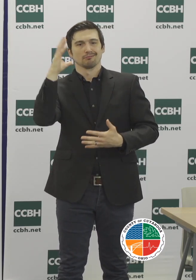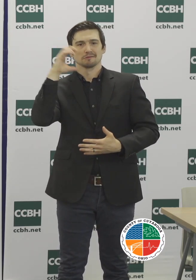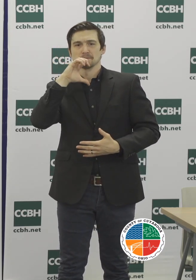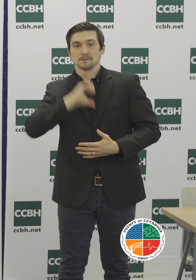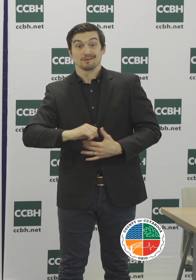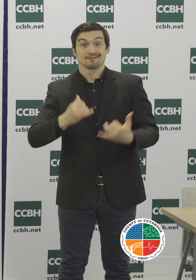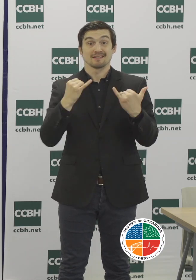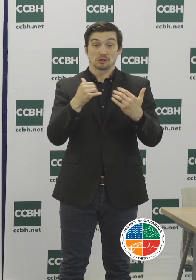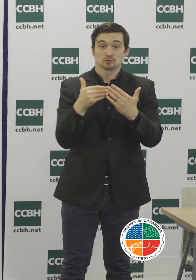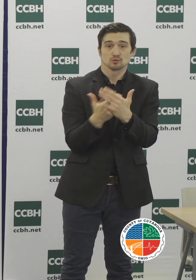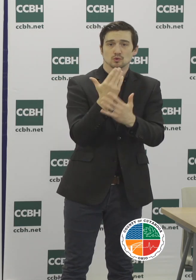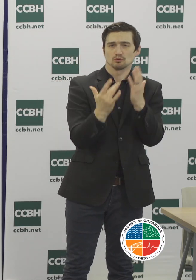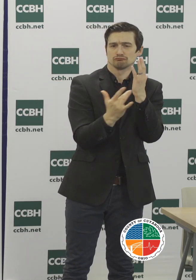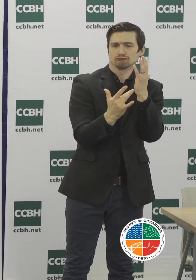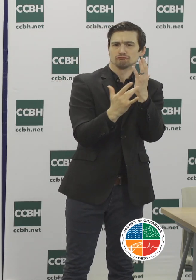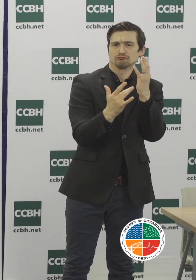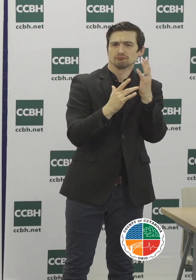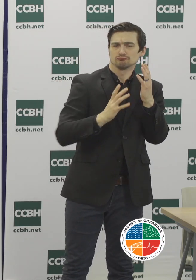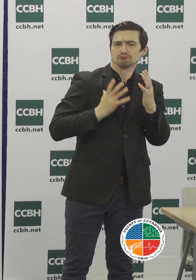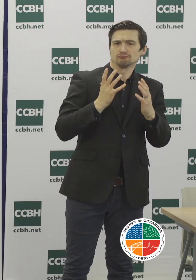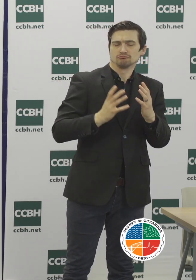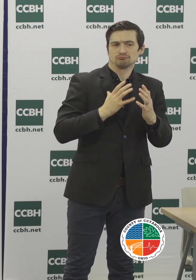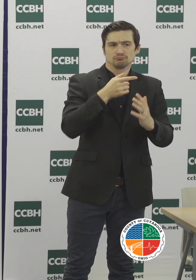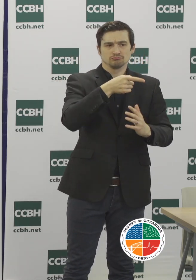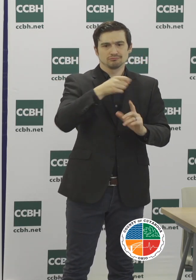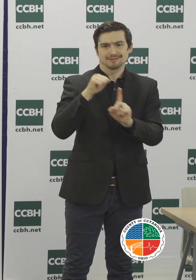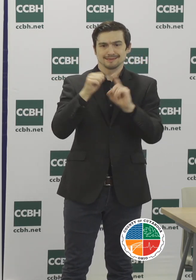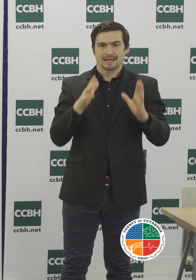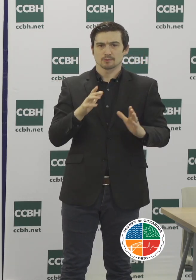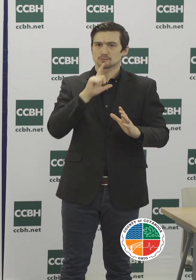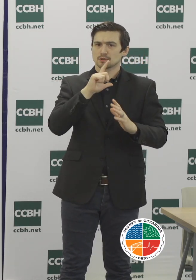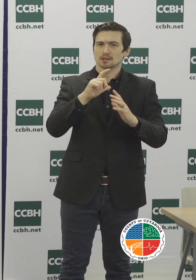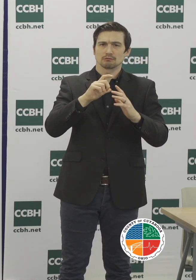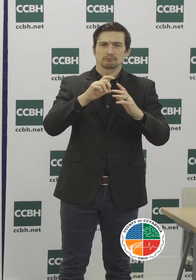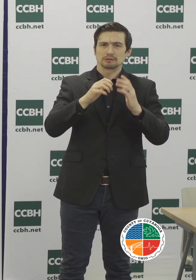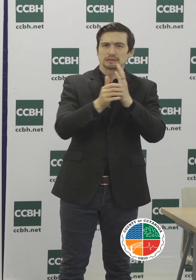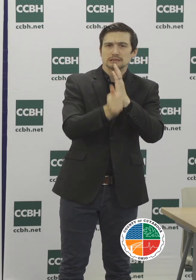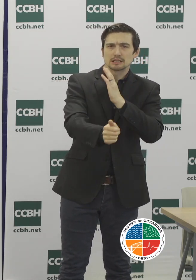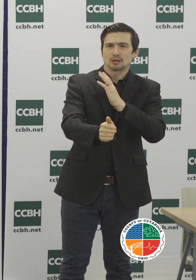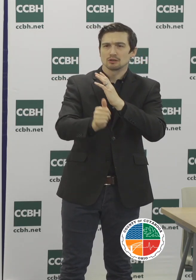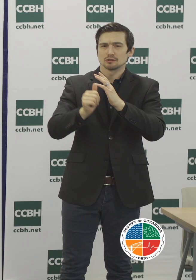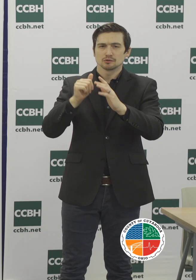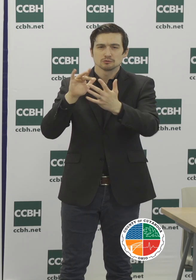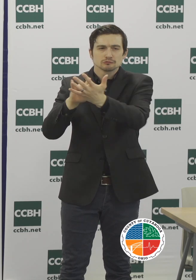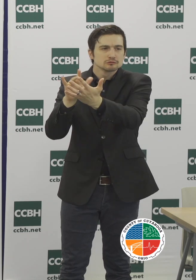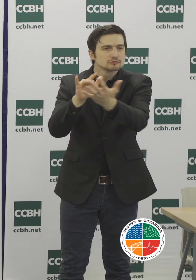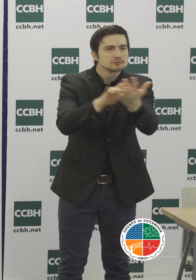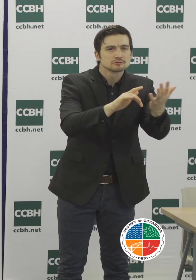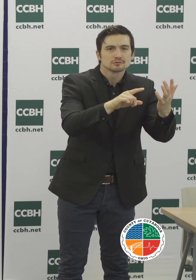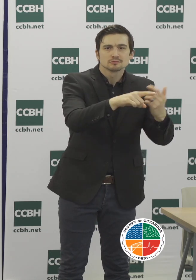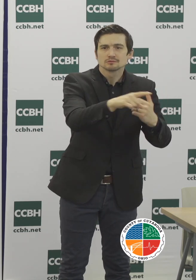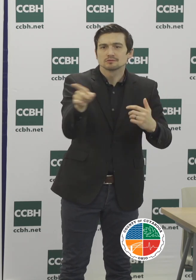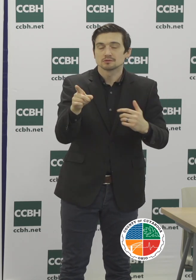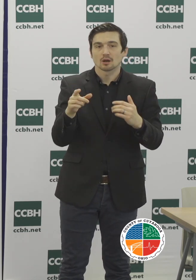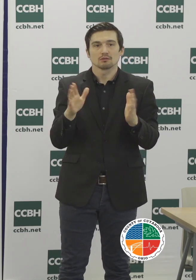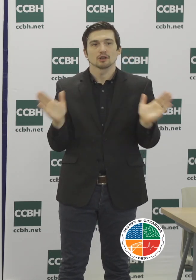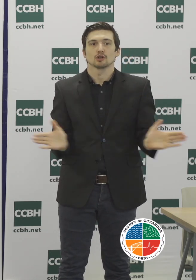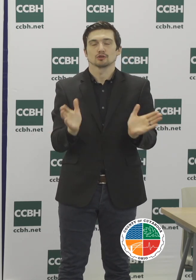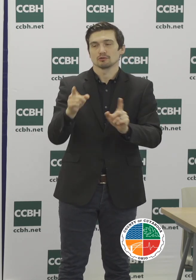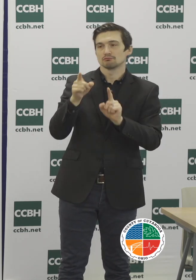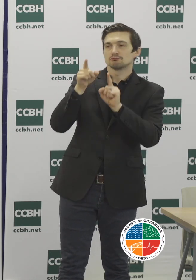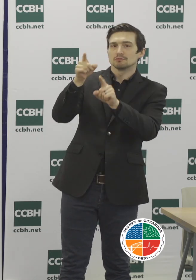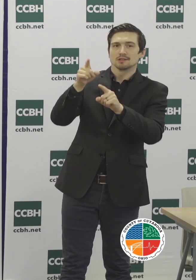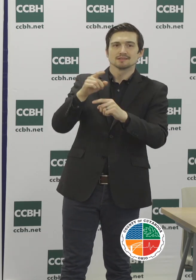your personal information and your money. They're constantly thinking of new ways to get to you. So I encourage you to